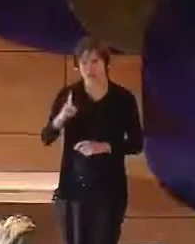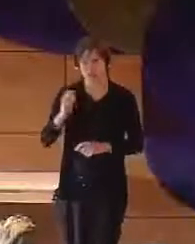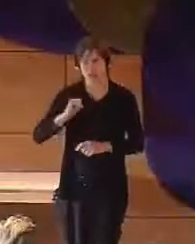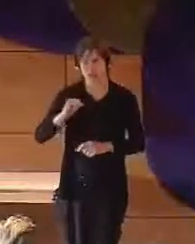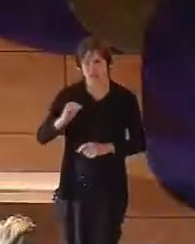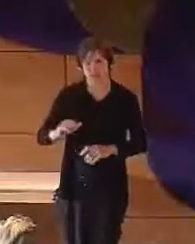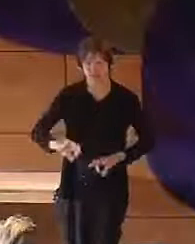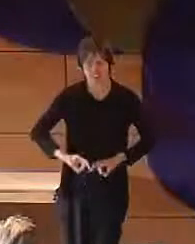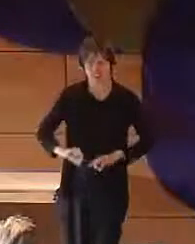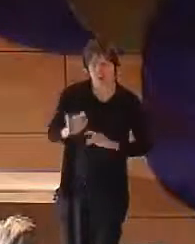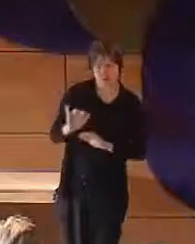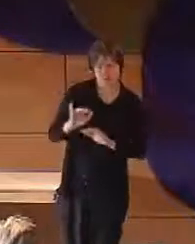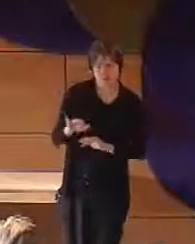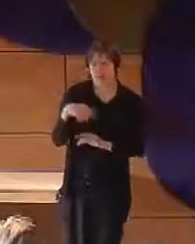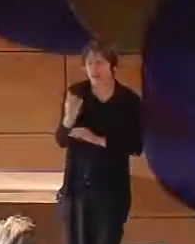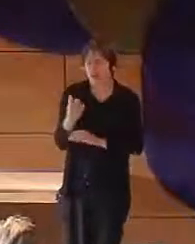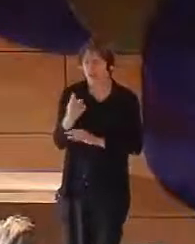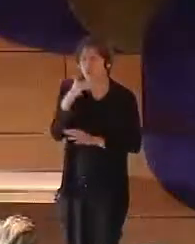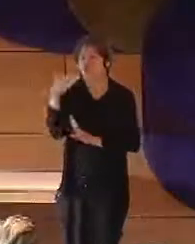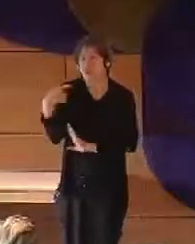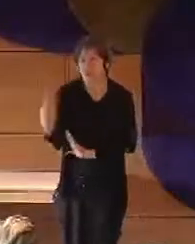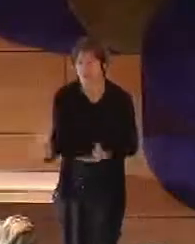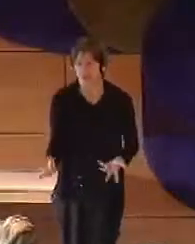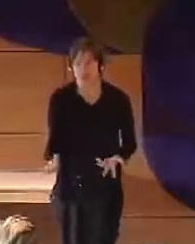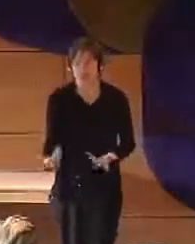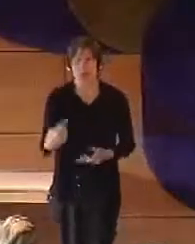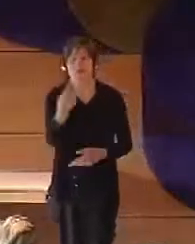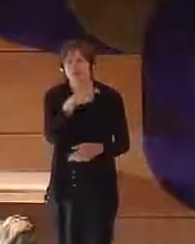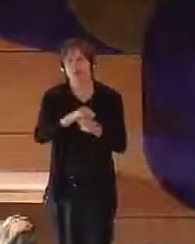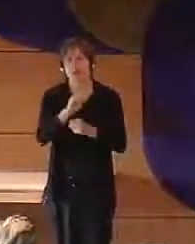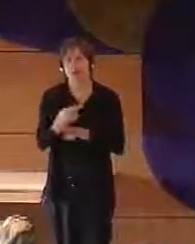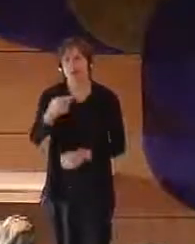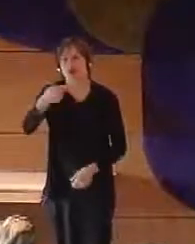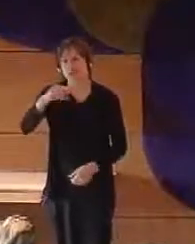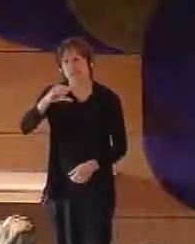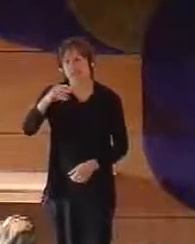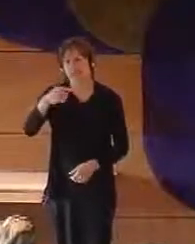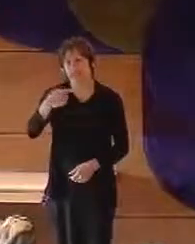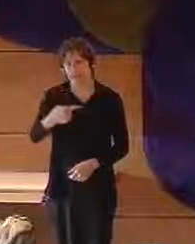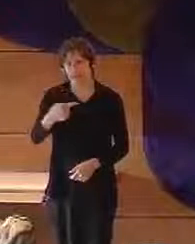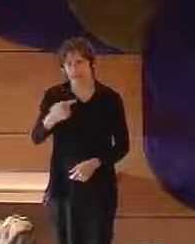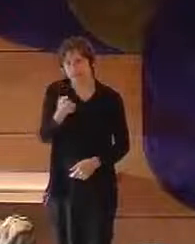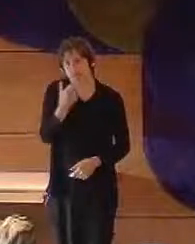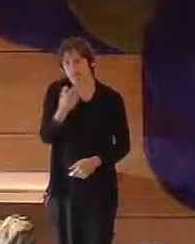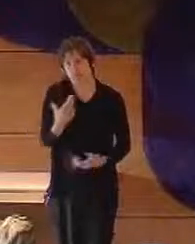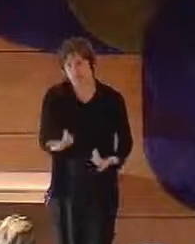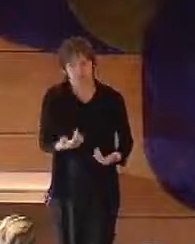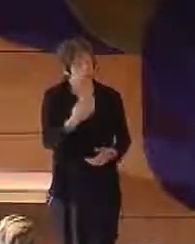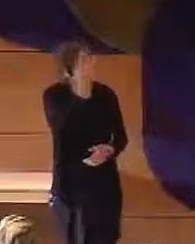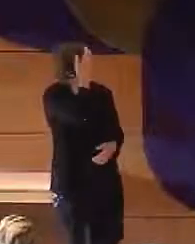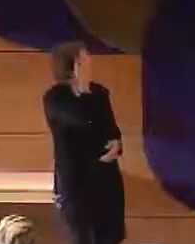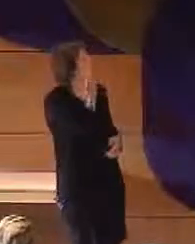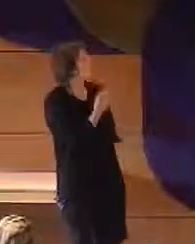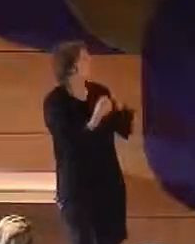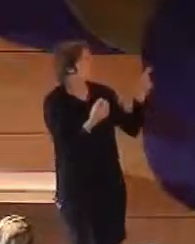which is called HCG. So this one, plastic needle, usually it takes 1 hour, okay?